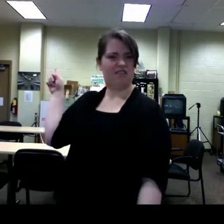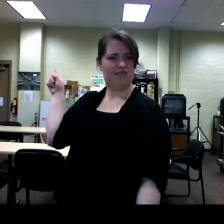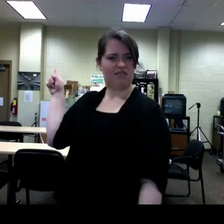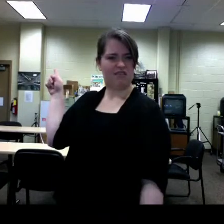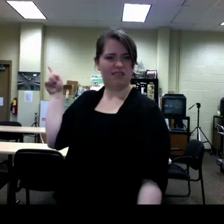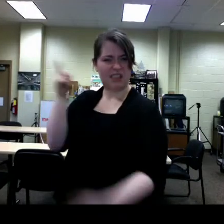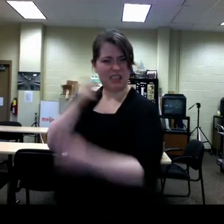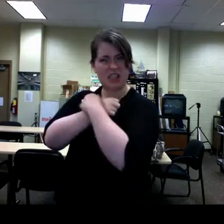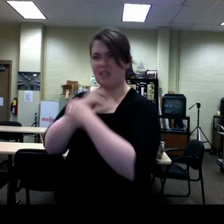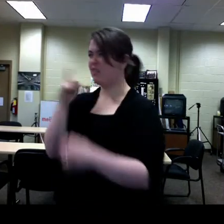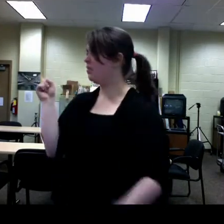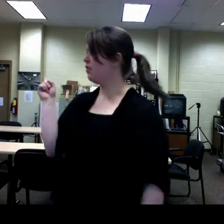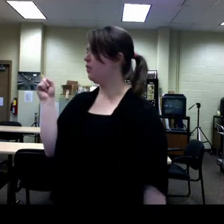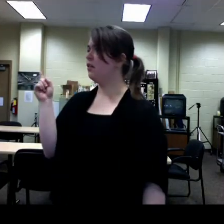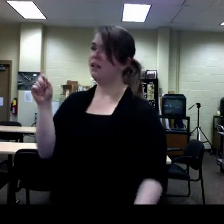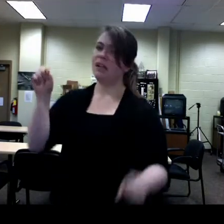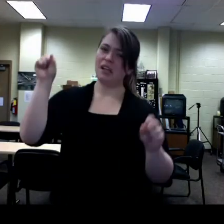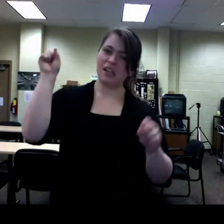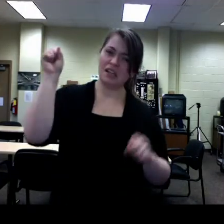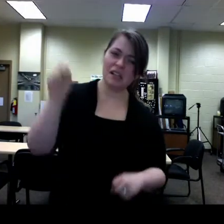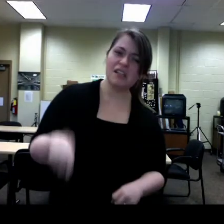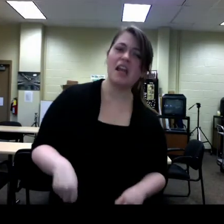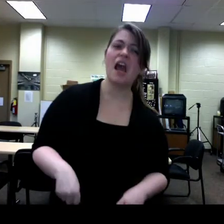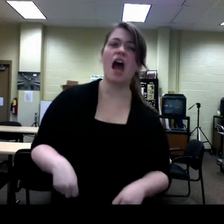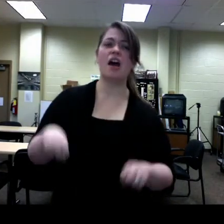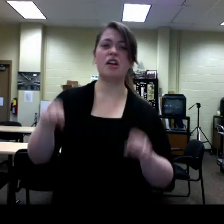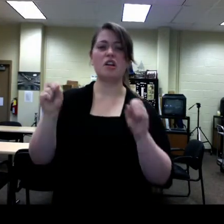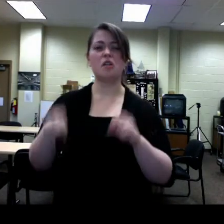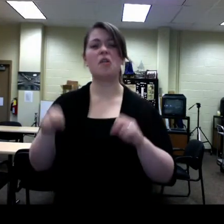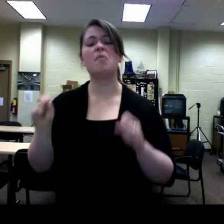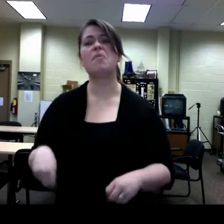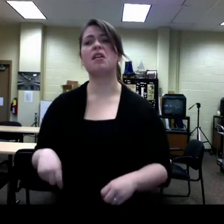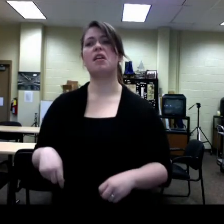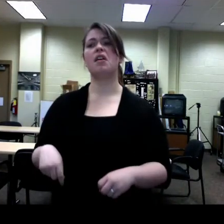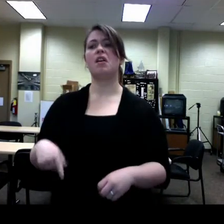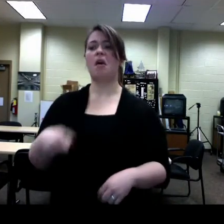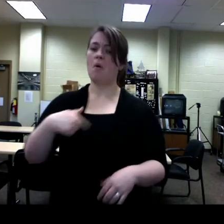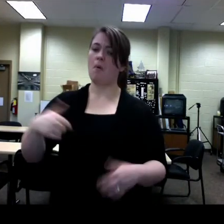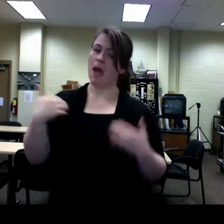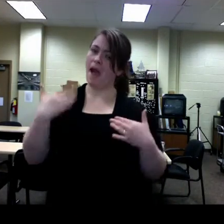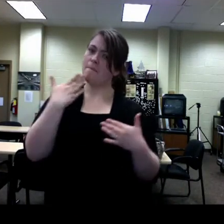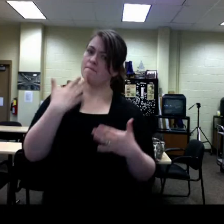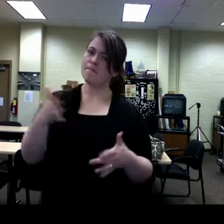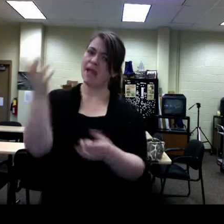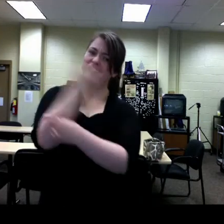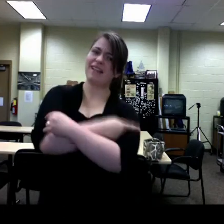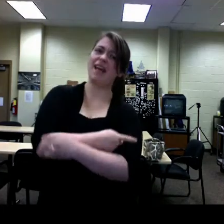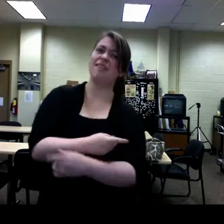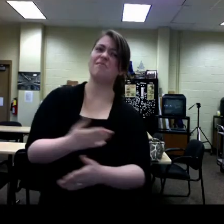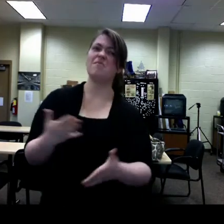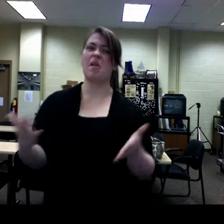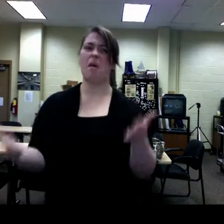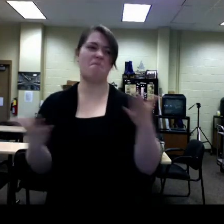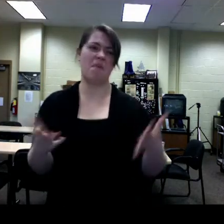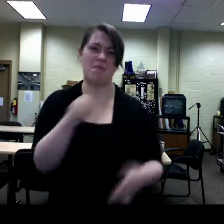Yeah, they could be. We have bad days, but maybe not. What about